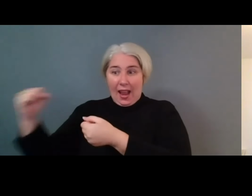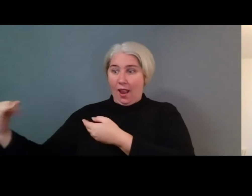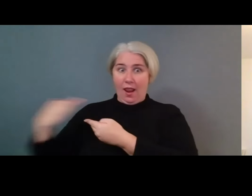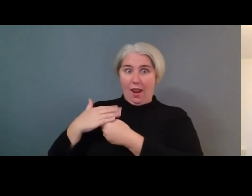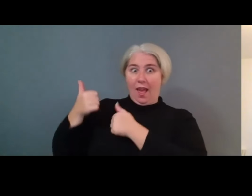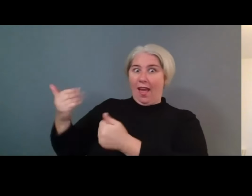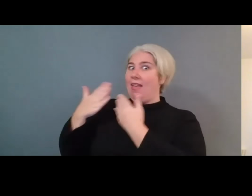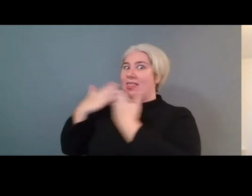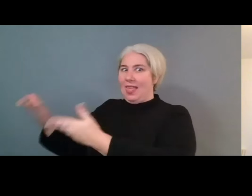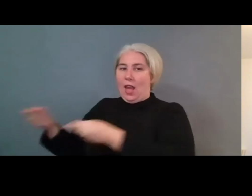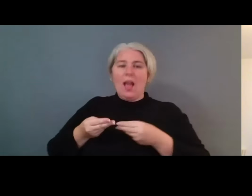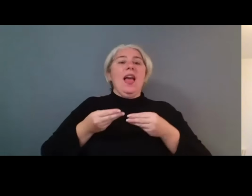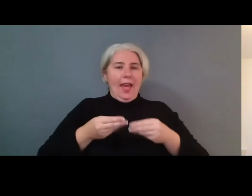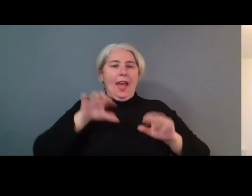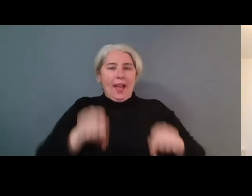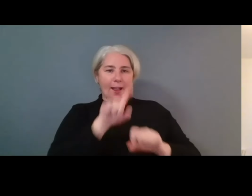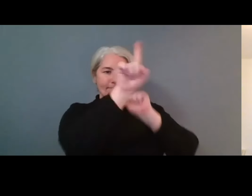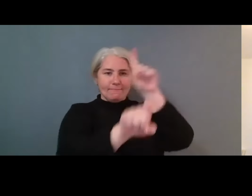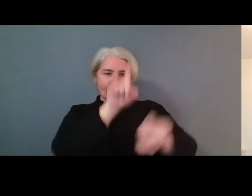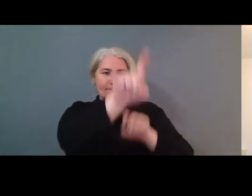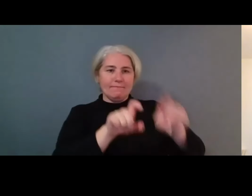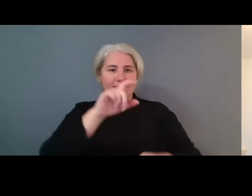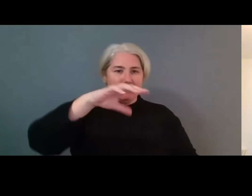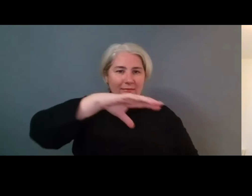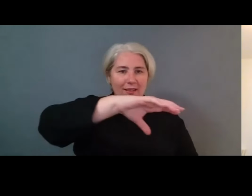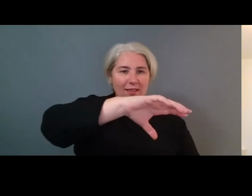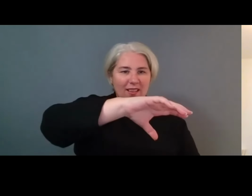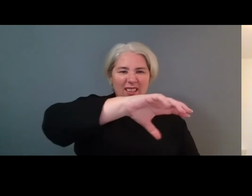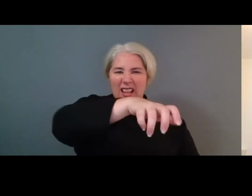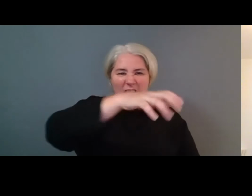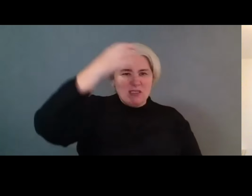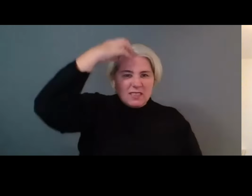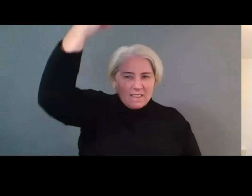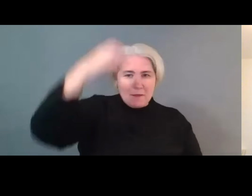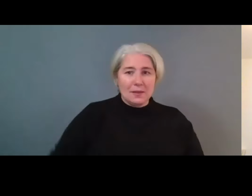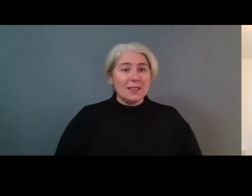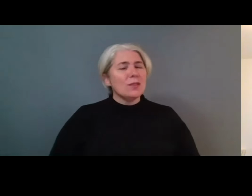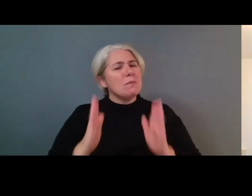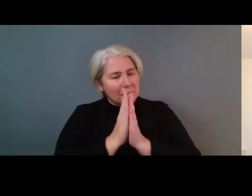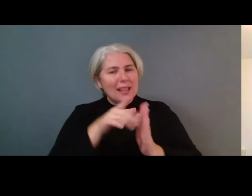processes. So don't hesitate to get engaged.